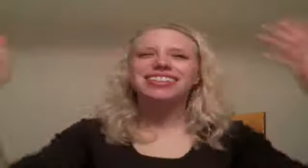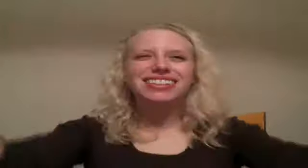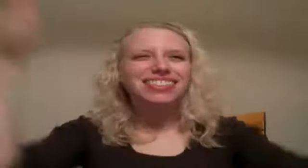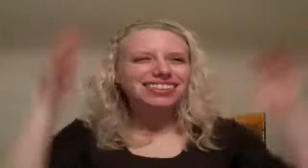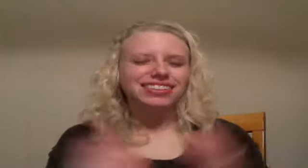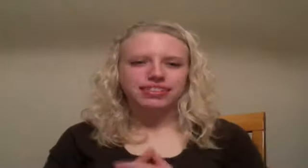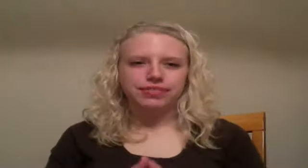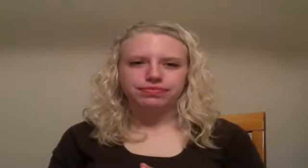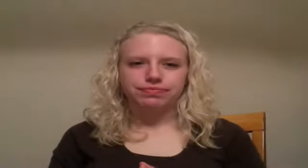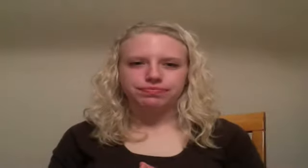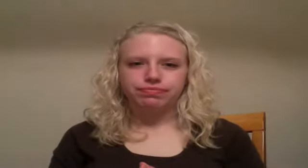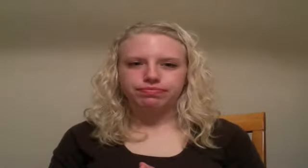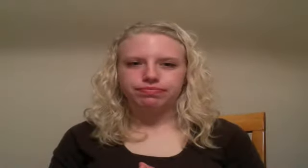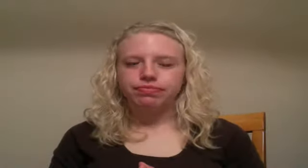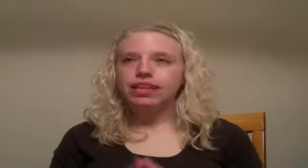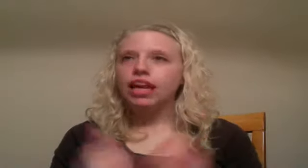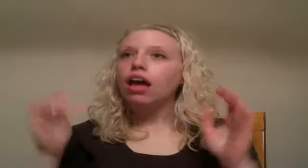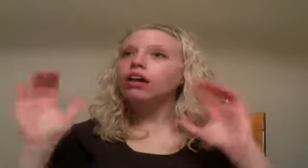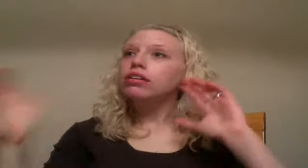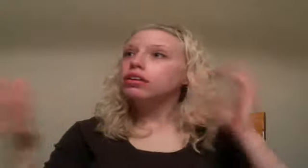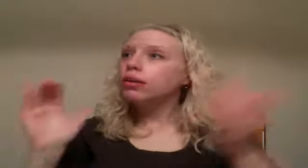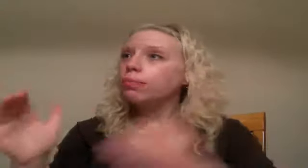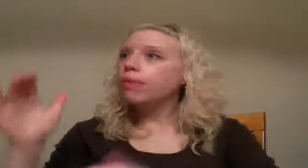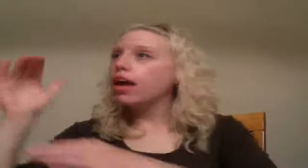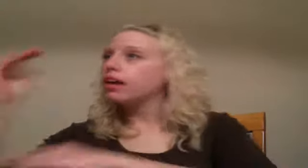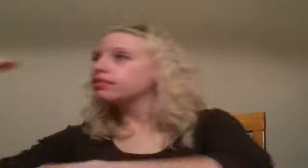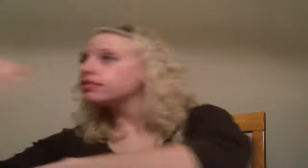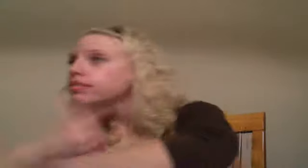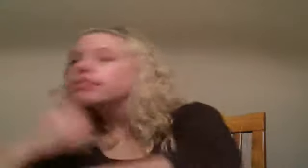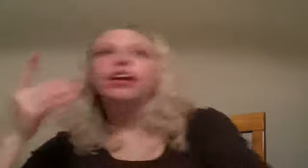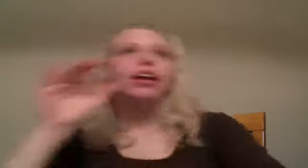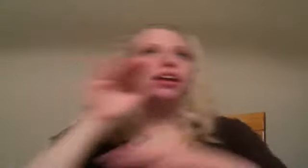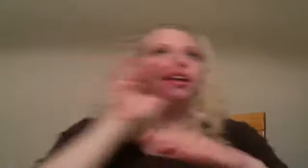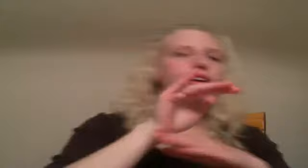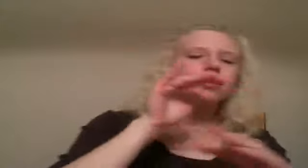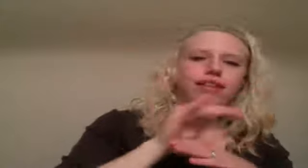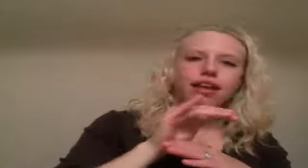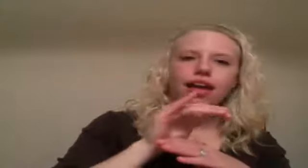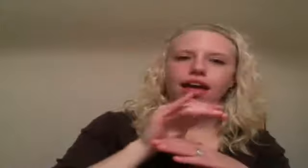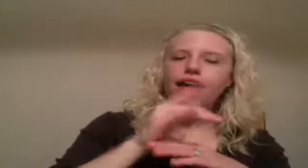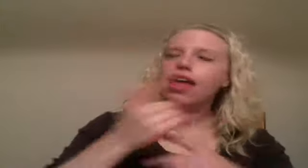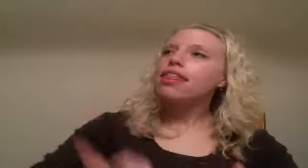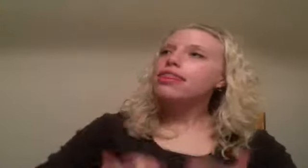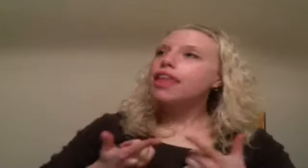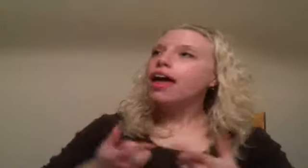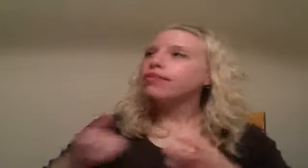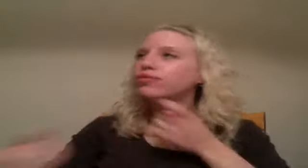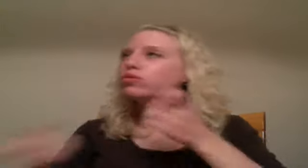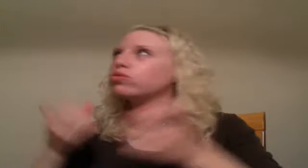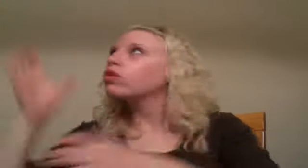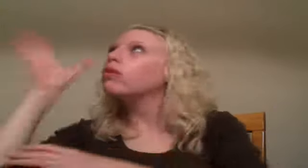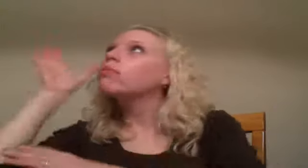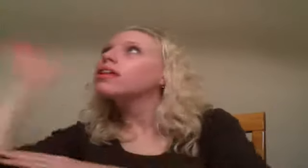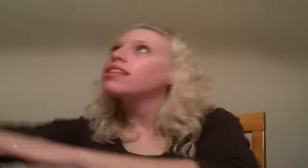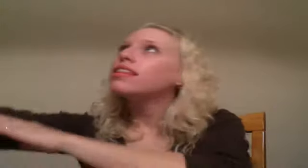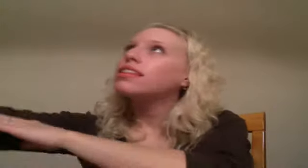Let's start with day and night. Life evolved under conditions of light and darkness, light and then darkness. And